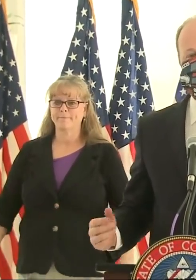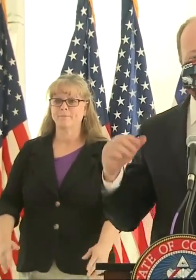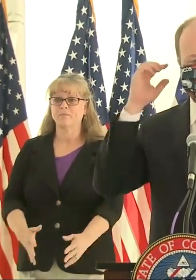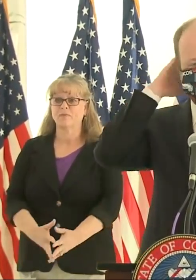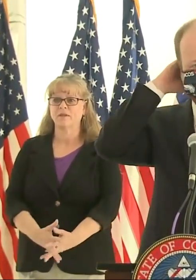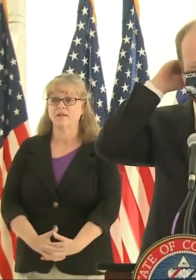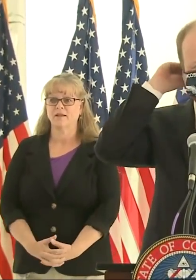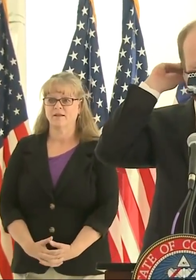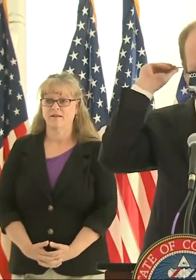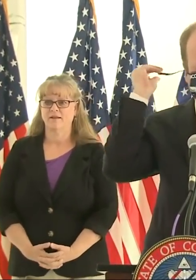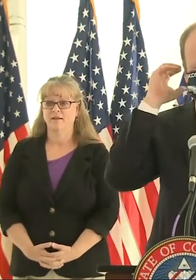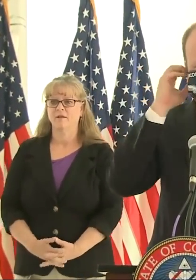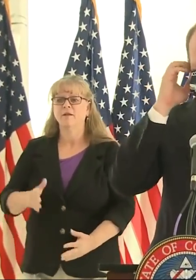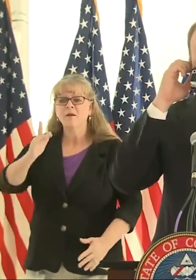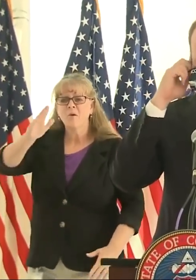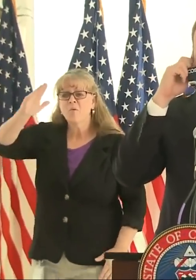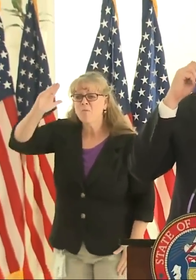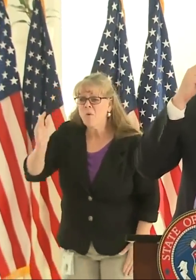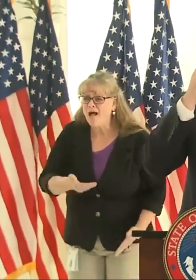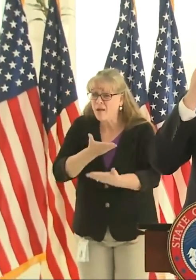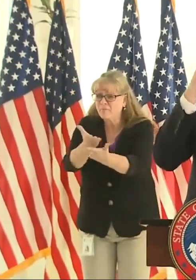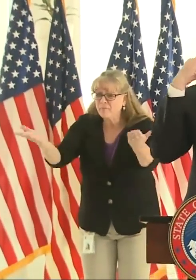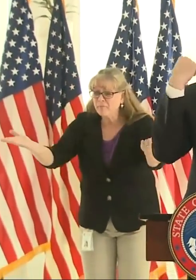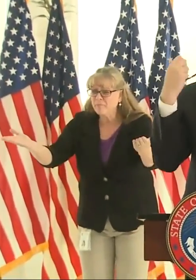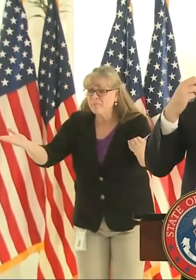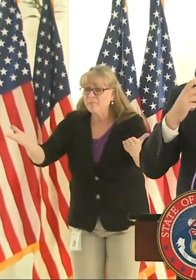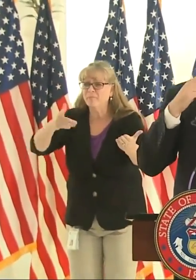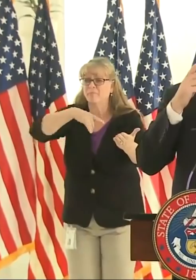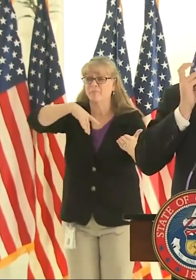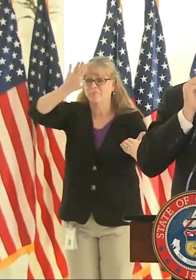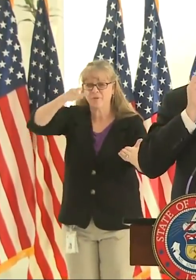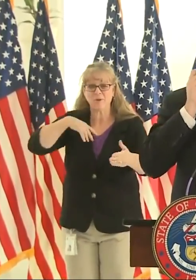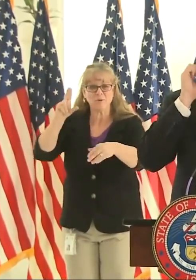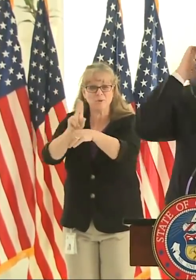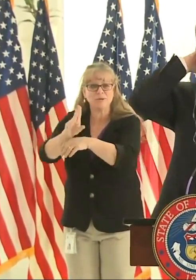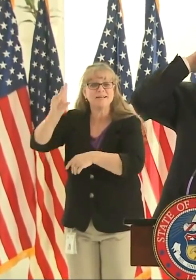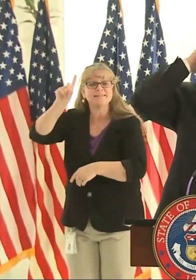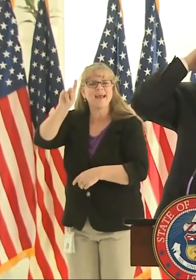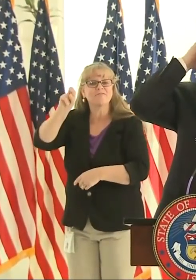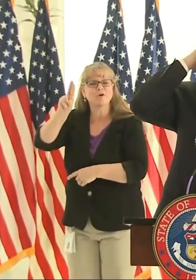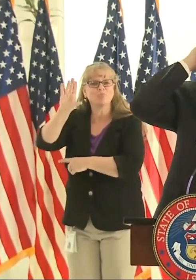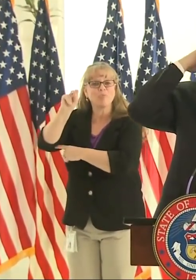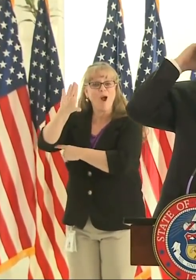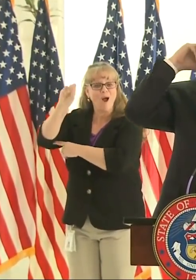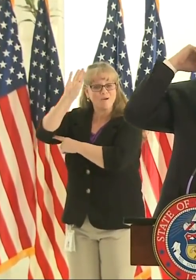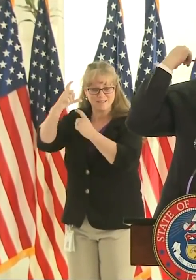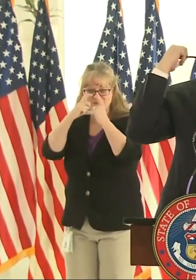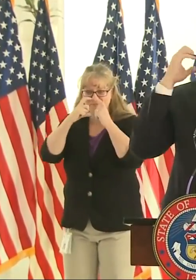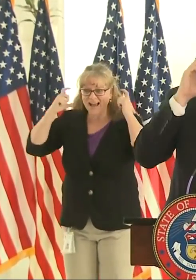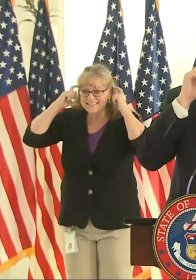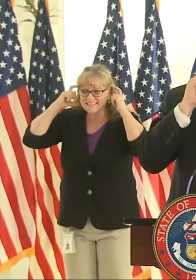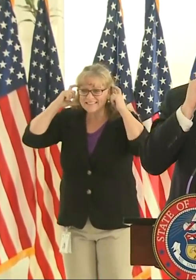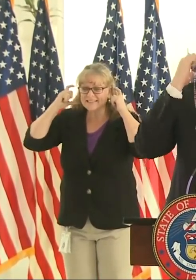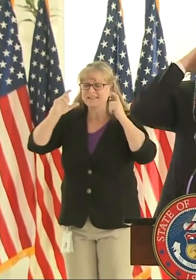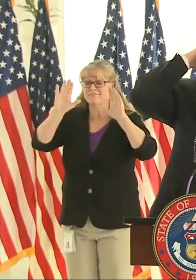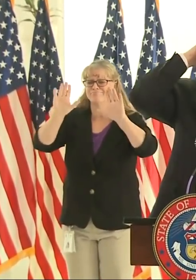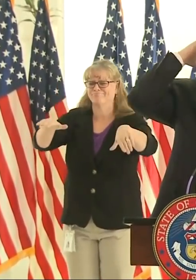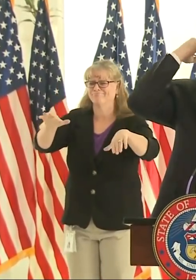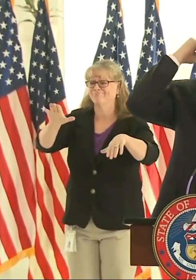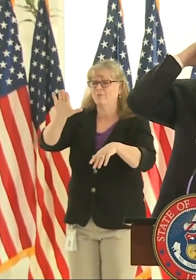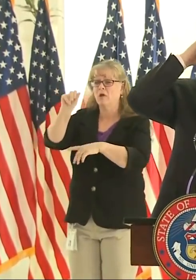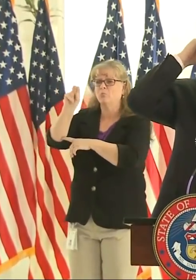Welcome, everybody. Got my Broncos mask today. I just have to say how terrific the Broncos organization has been in stepping